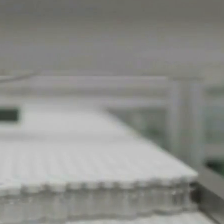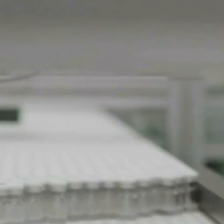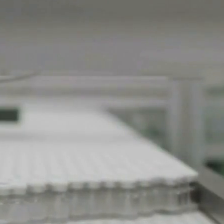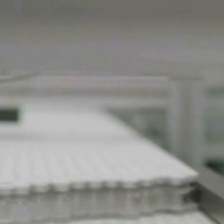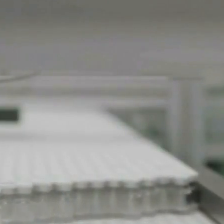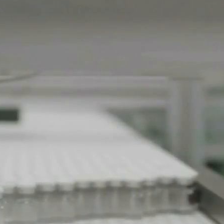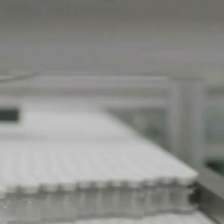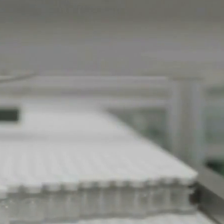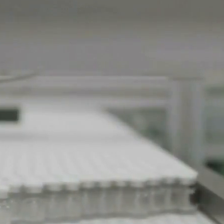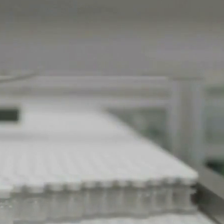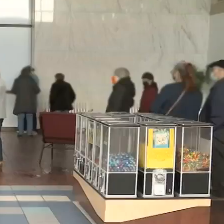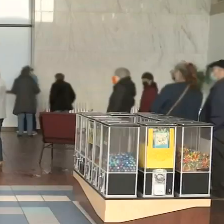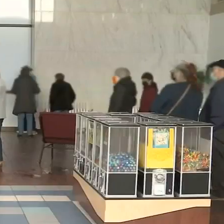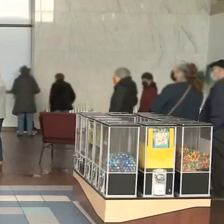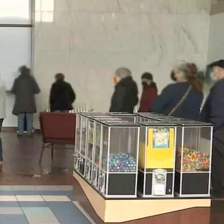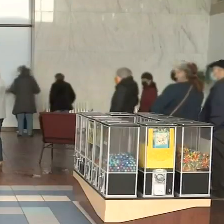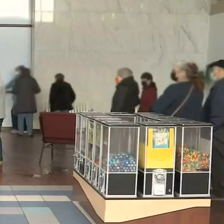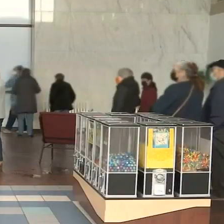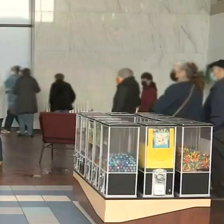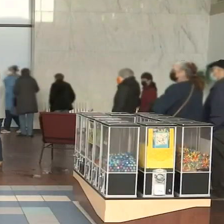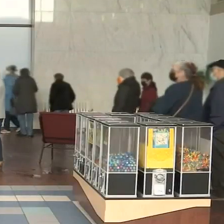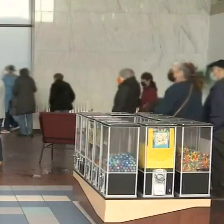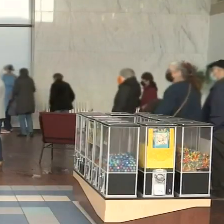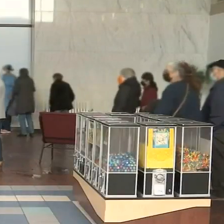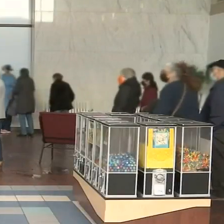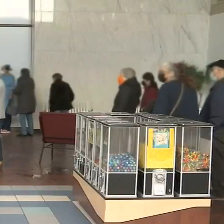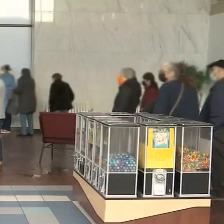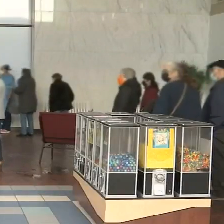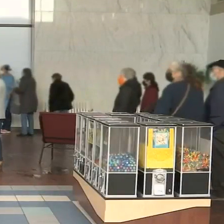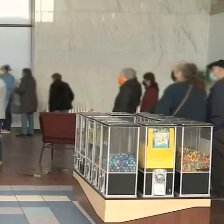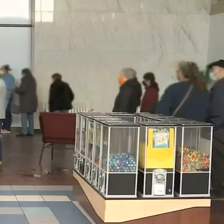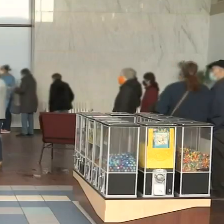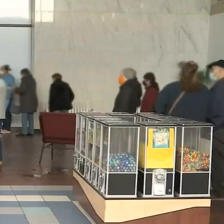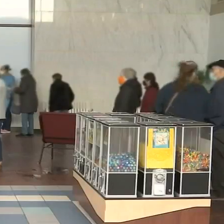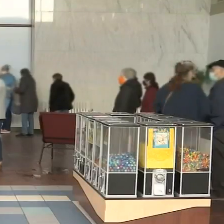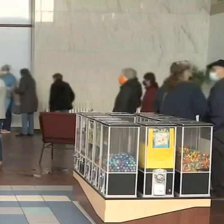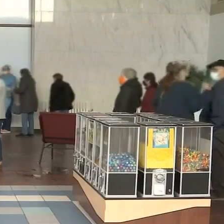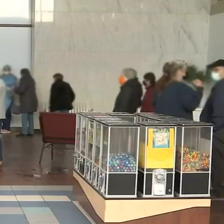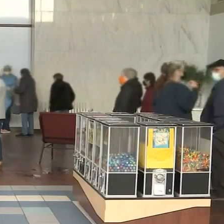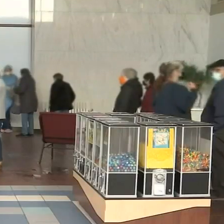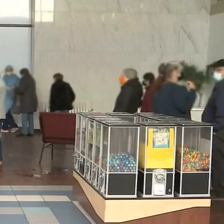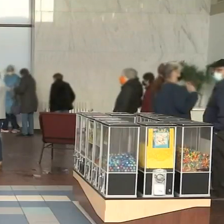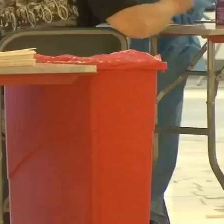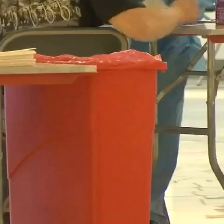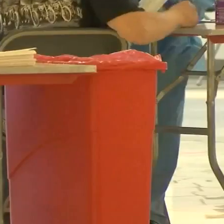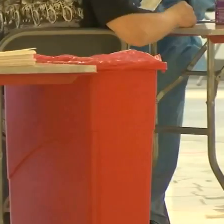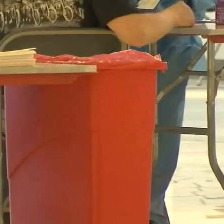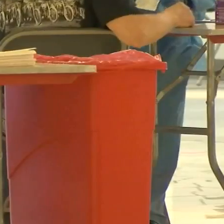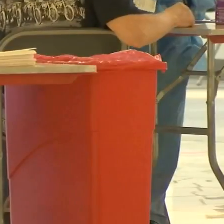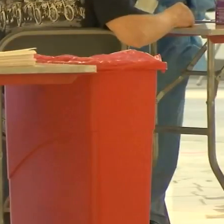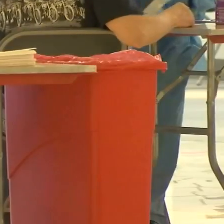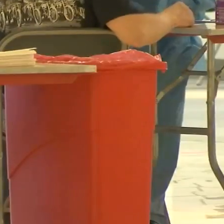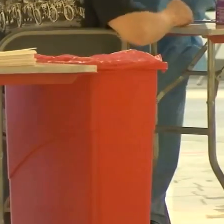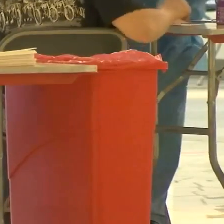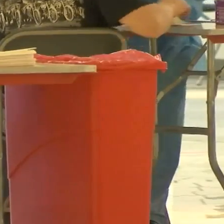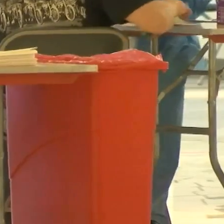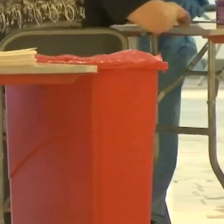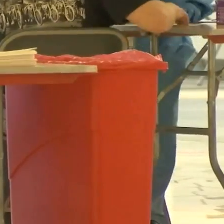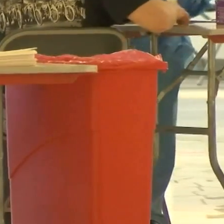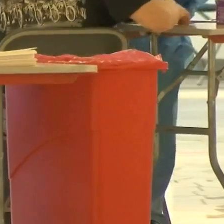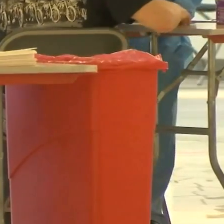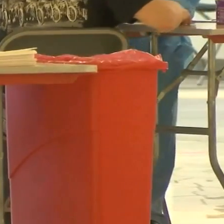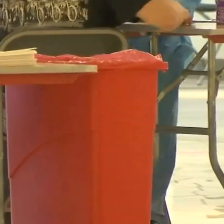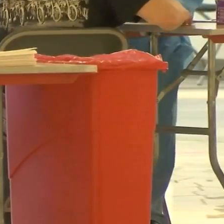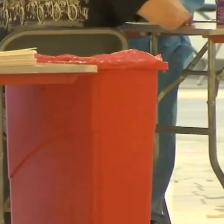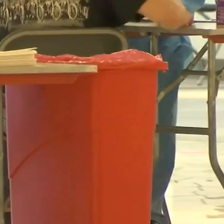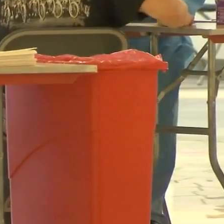the wasting of crucial doses, and he contends that the approval of the one-dose Johnson & Johnson vaccine has the potential to lessen